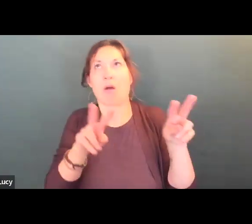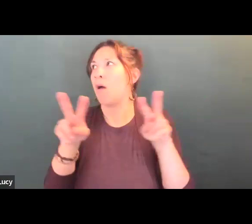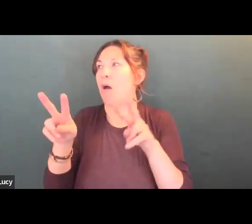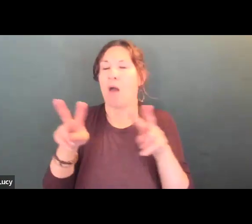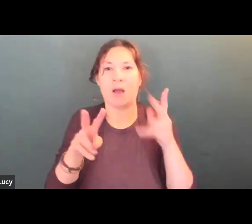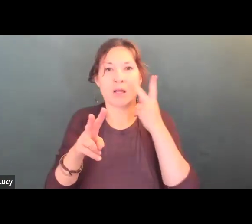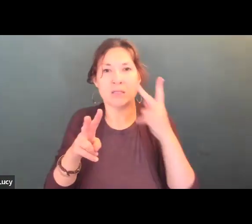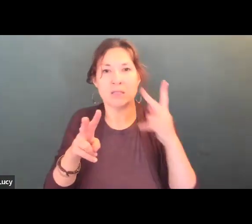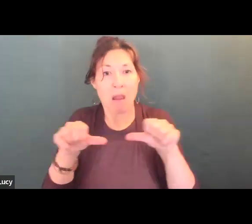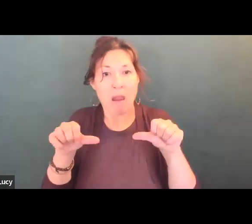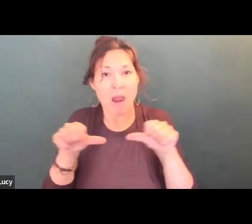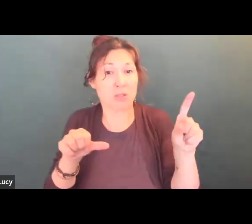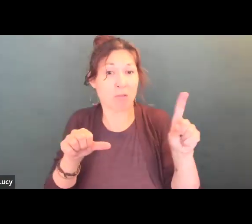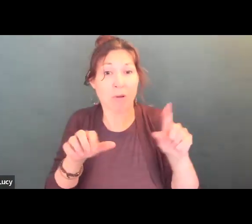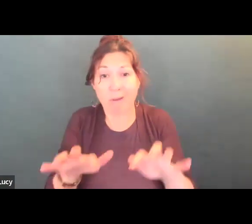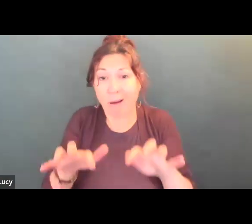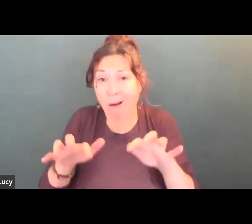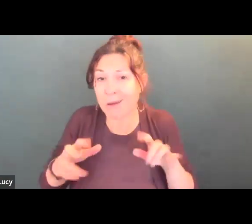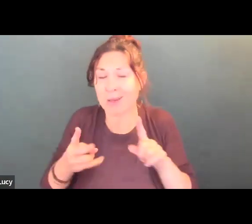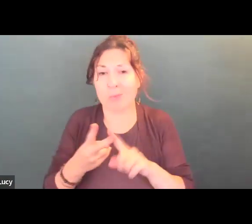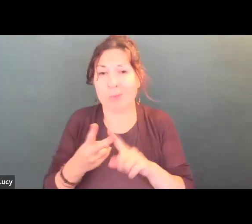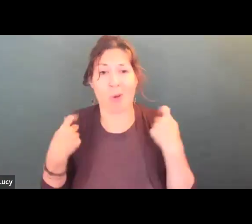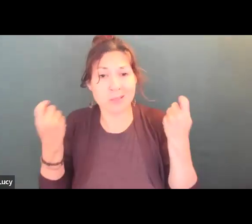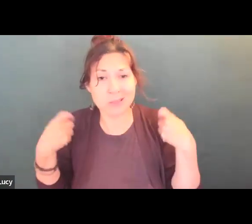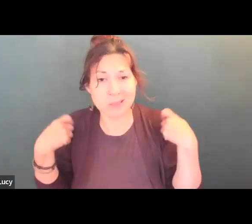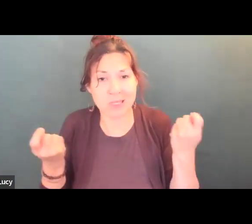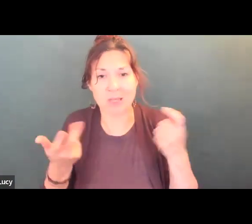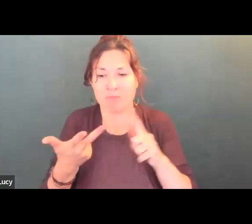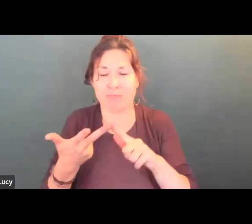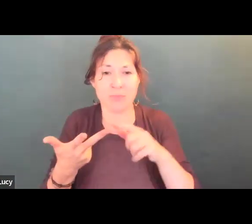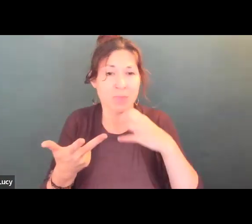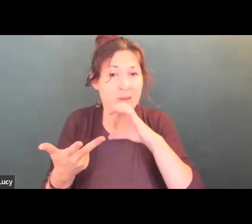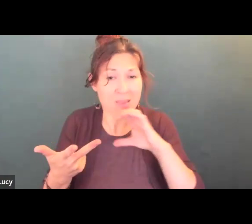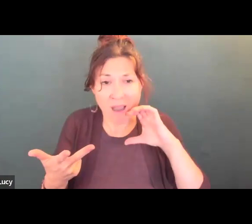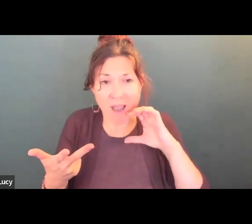areas like the auditorium, the gymnasium, the cafeterium,